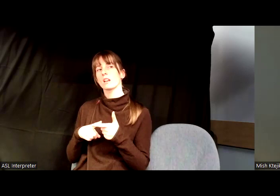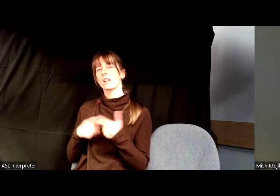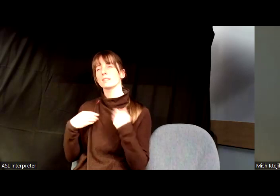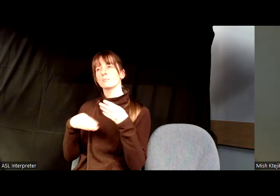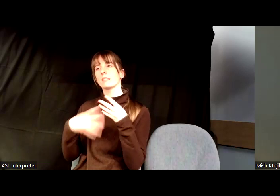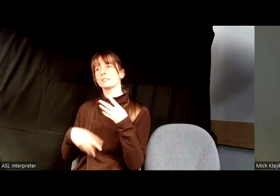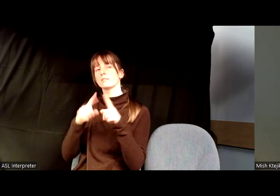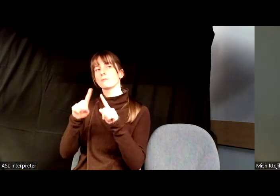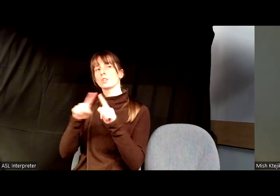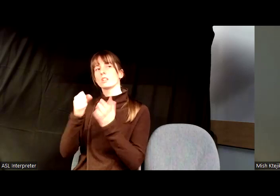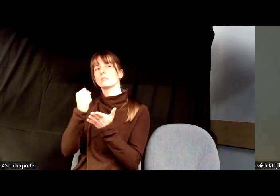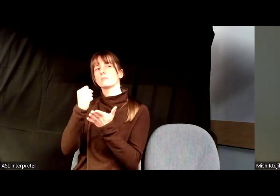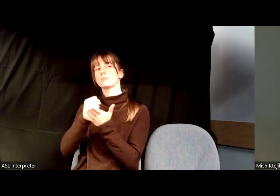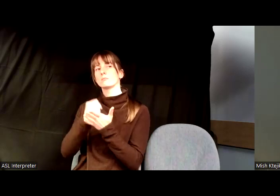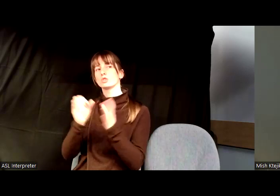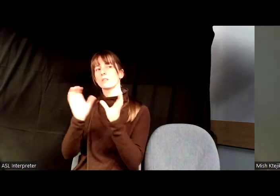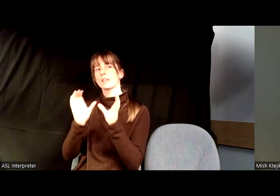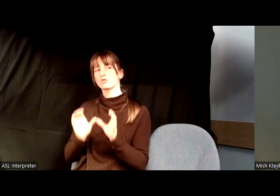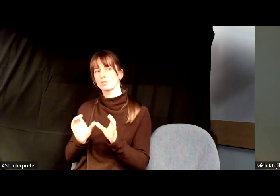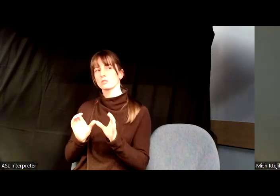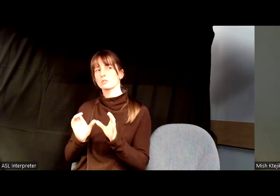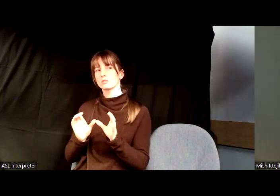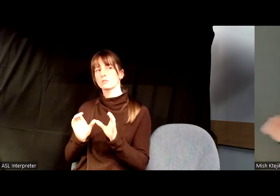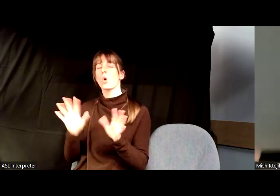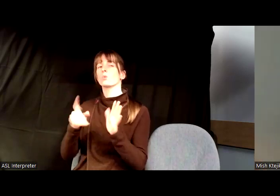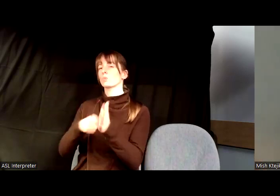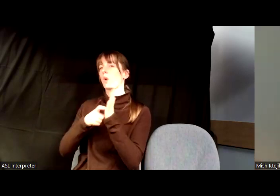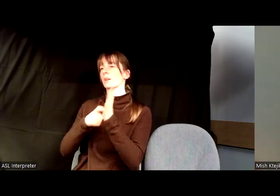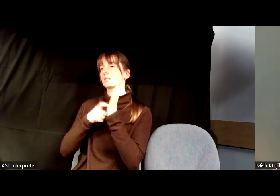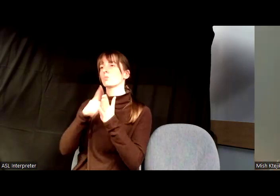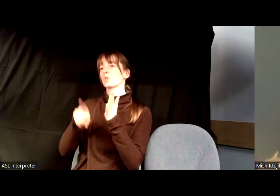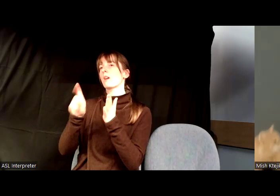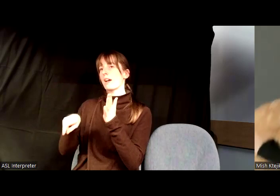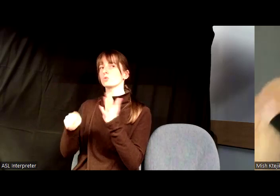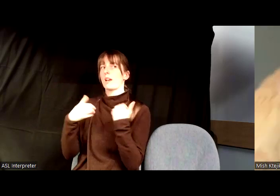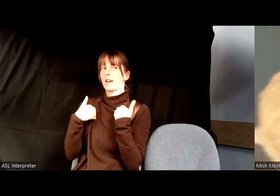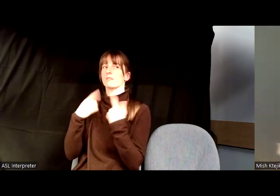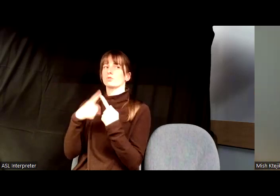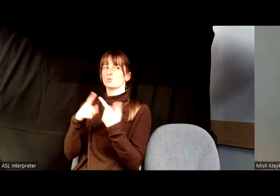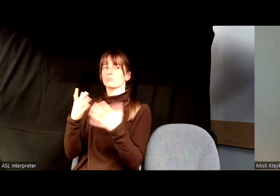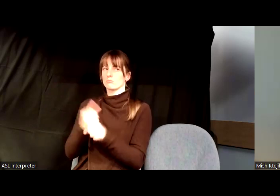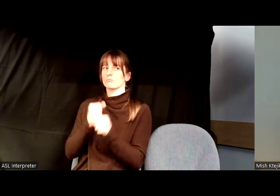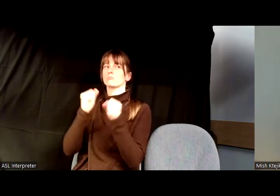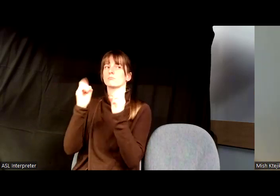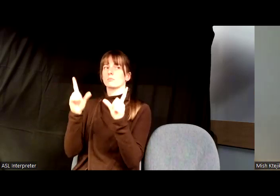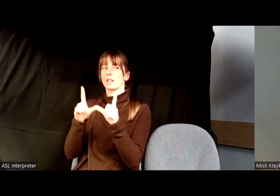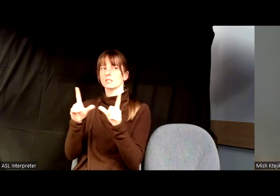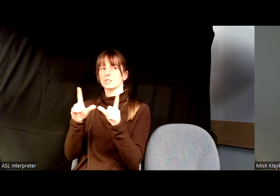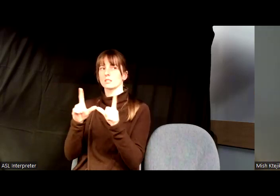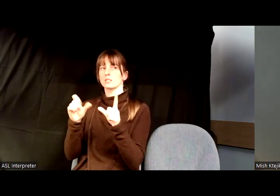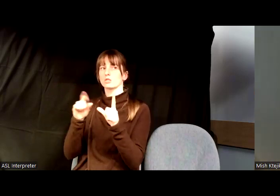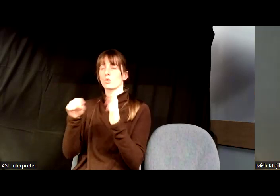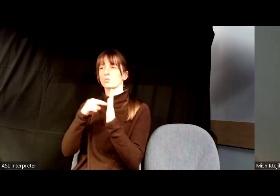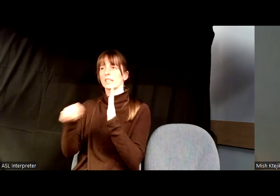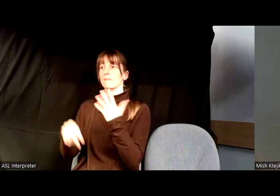the certification for what you have to have. So 5 is